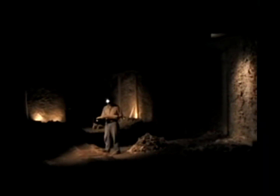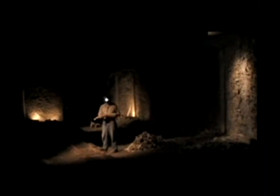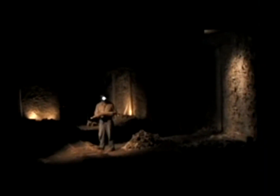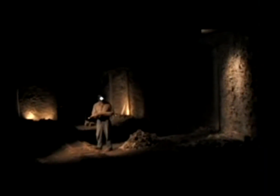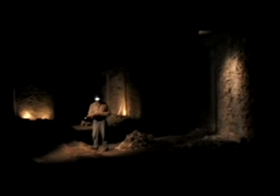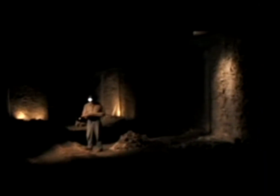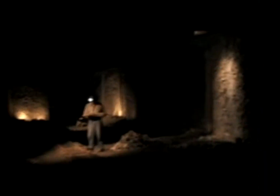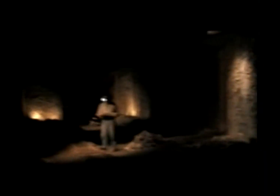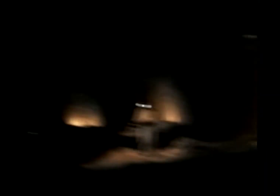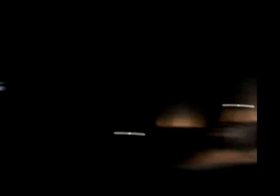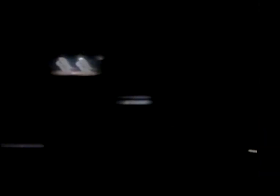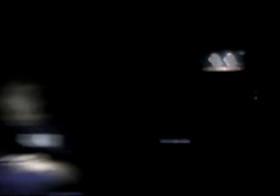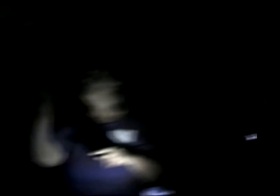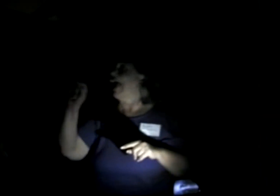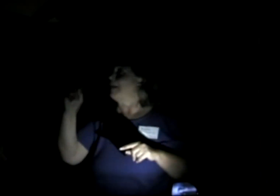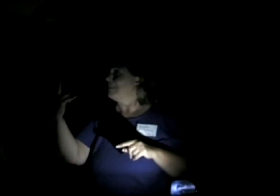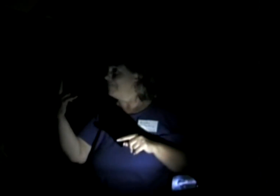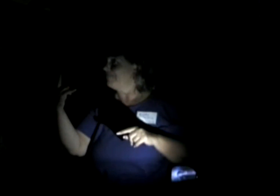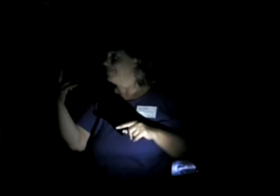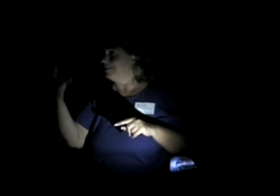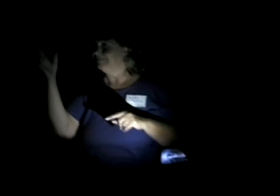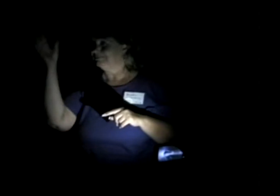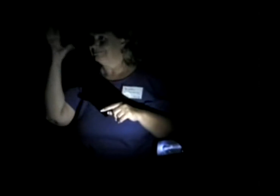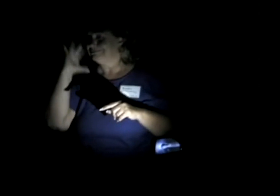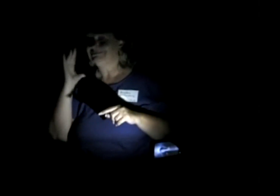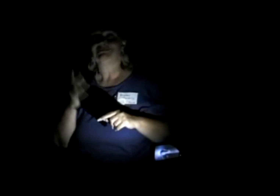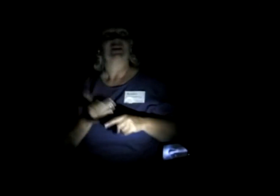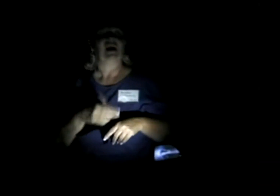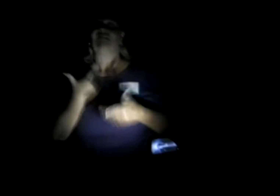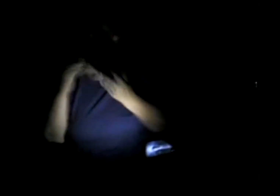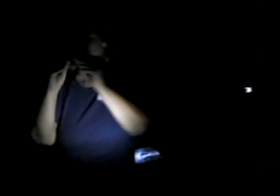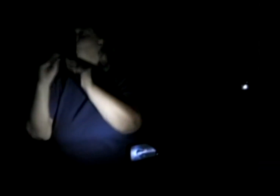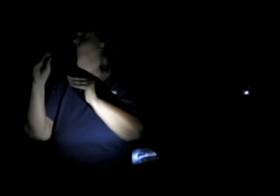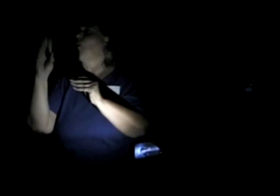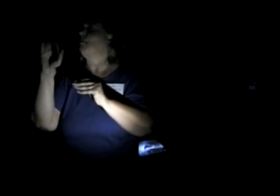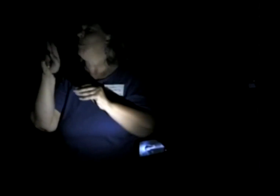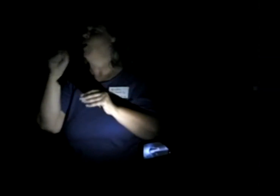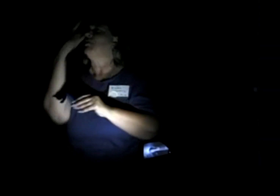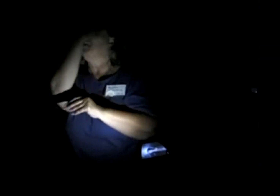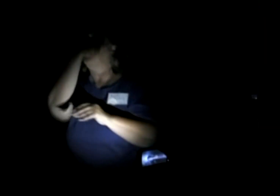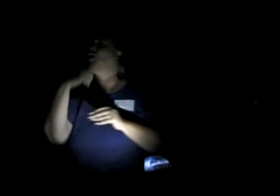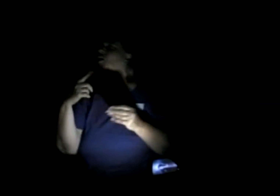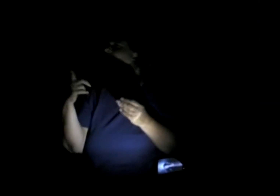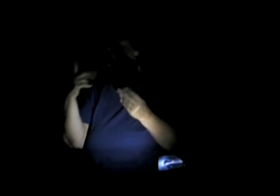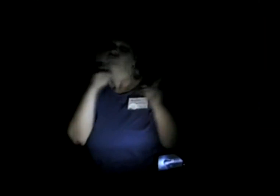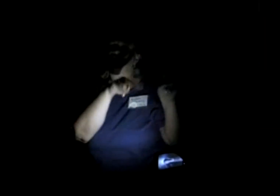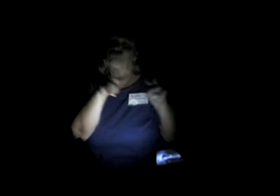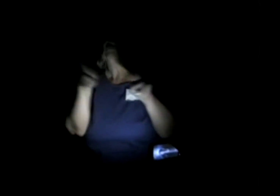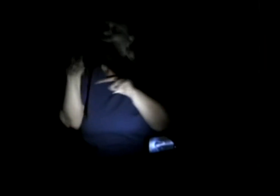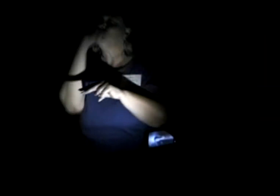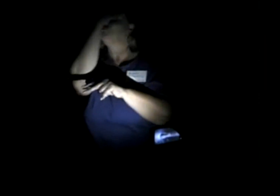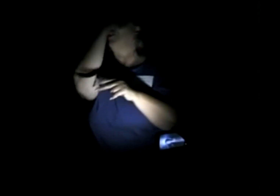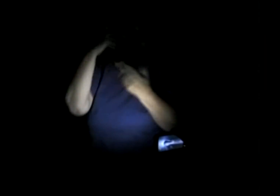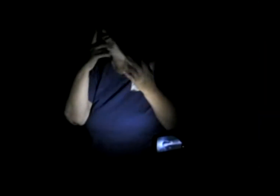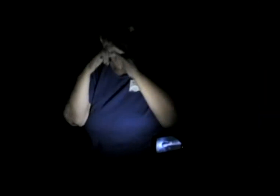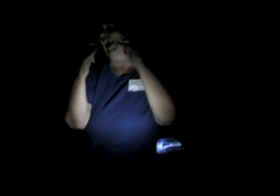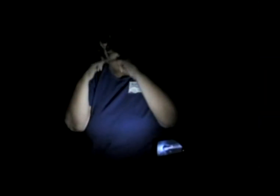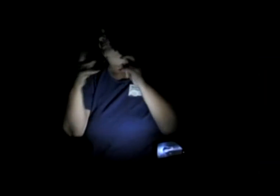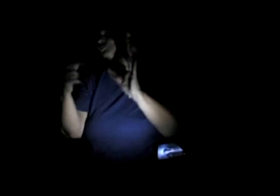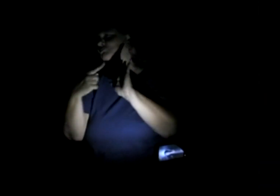prize for us. We've got more bones like this for you to look at up at the main camp in our gallery, if you're into this kind of thing. For now, though, we're going to roll you out of the tunnel